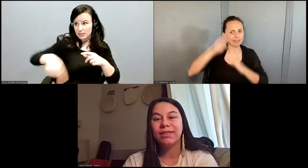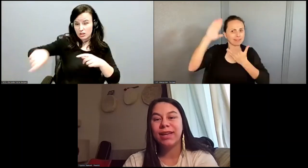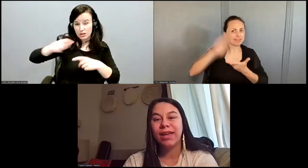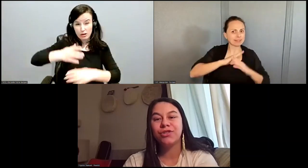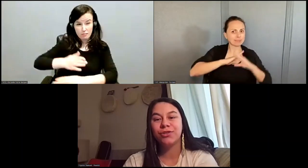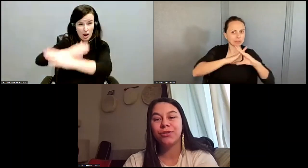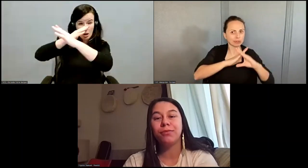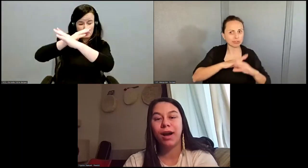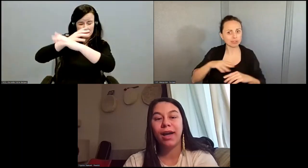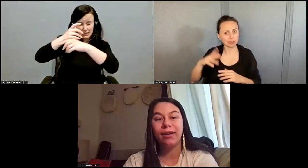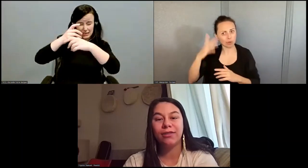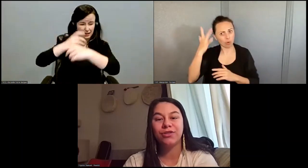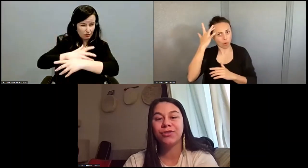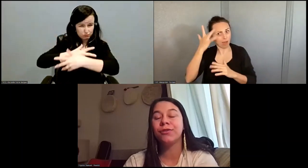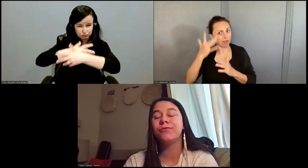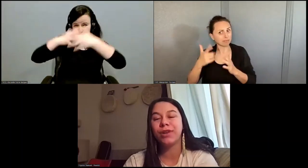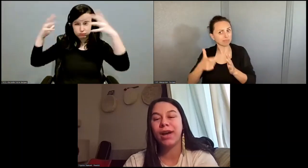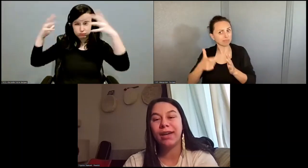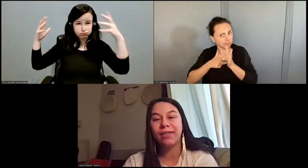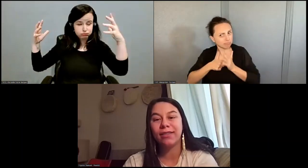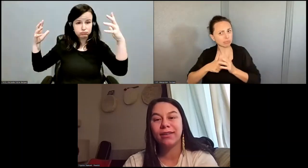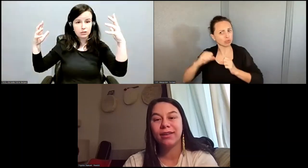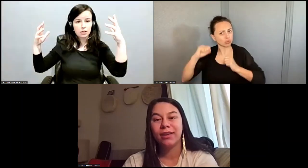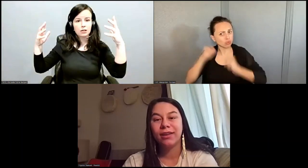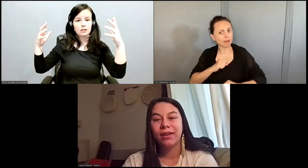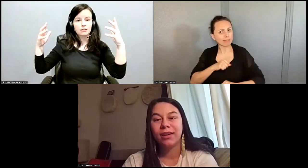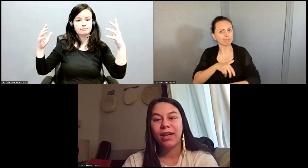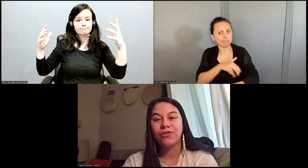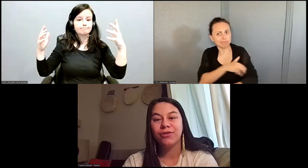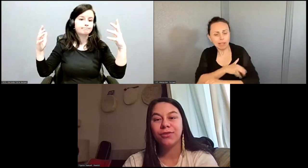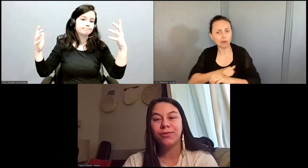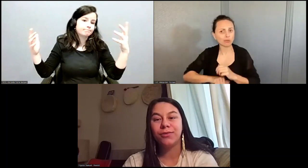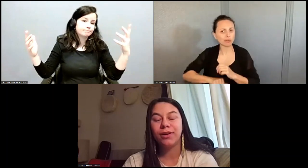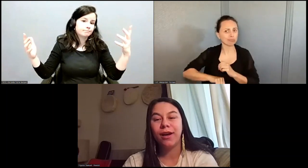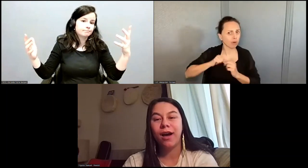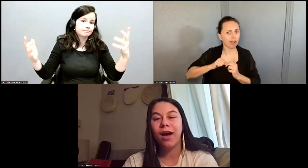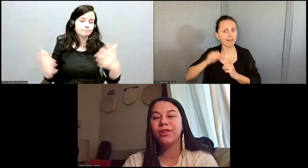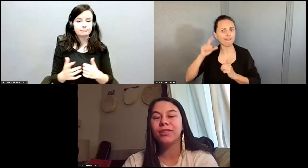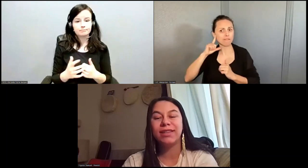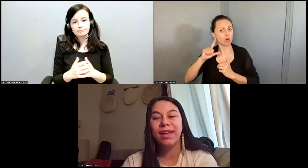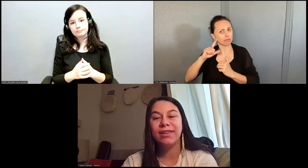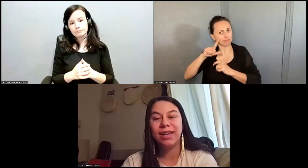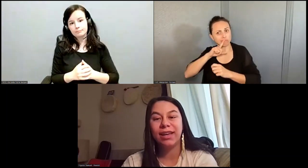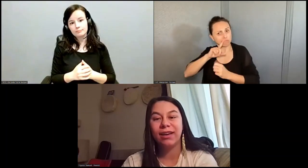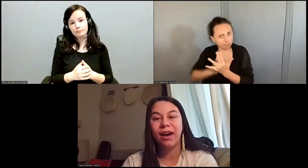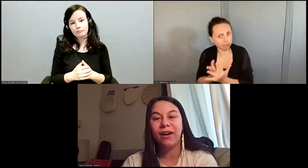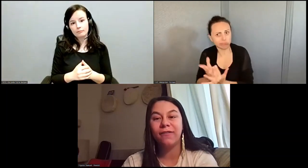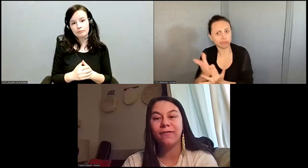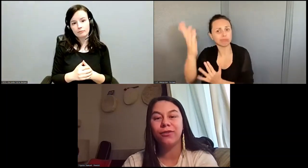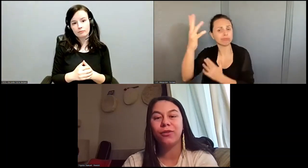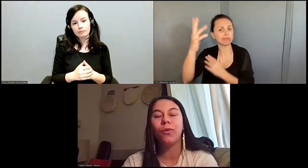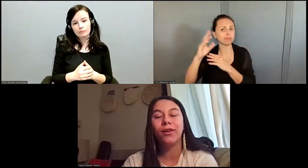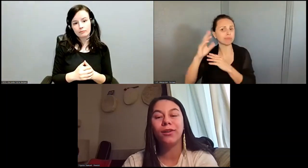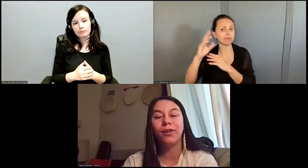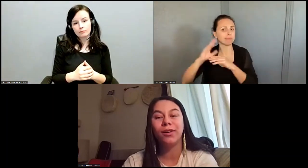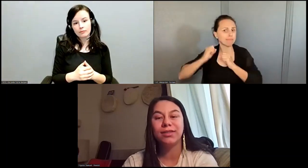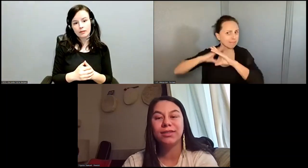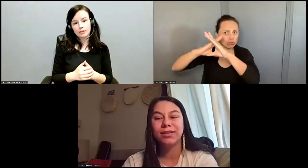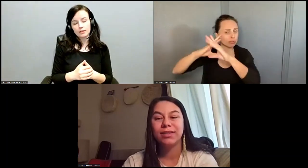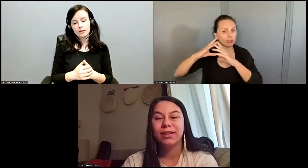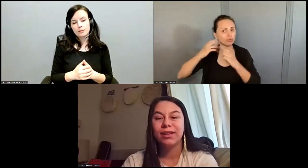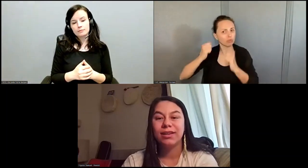because it takes true pride, true strength, and true understanding of the